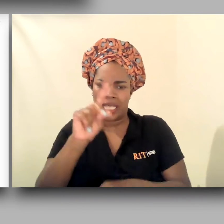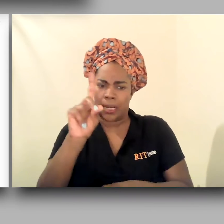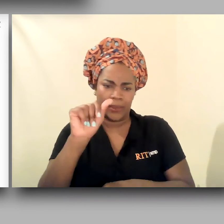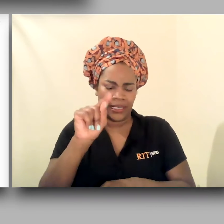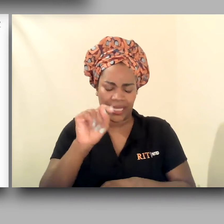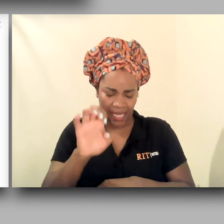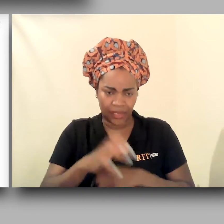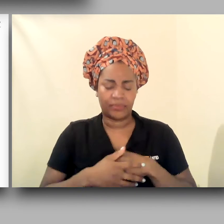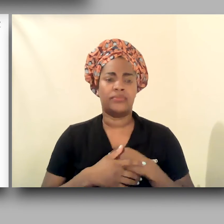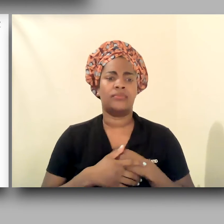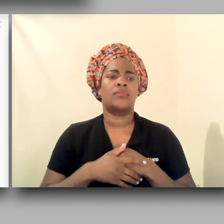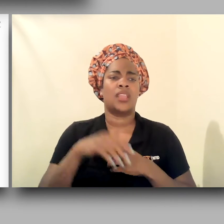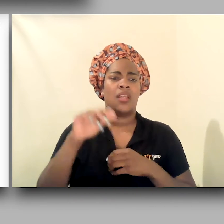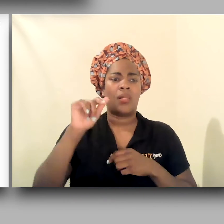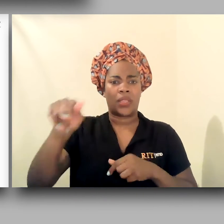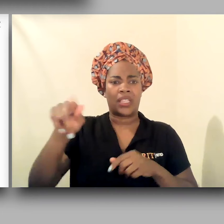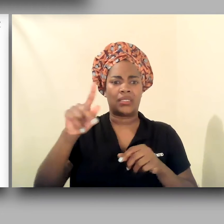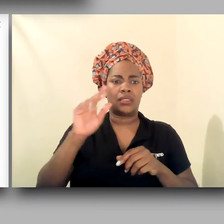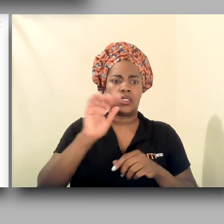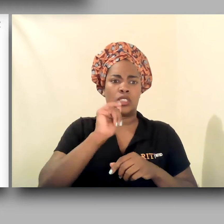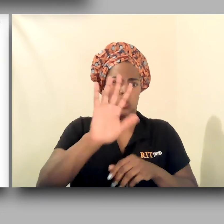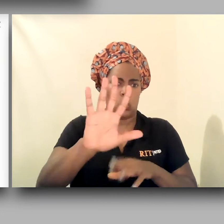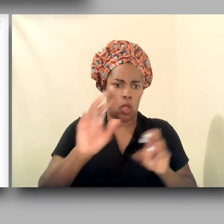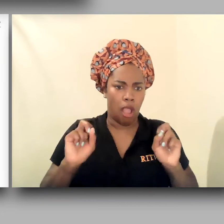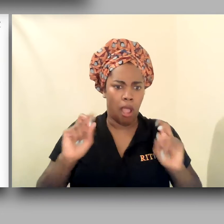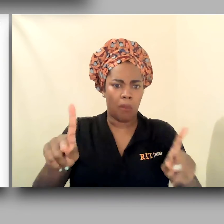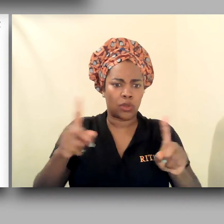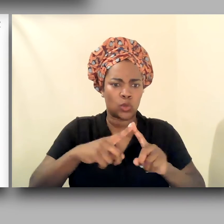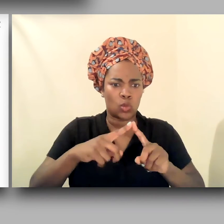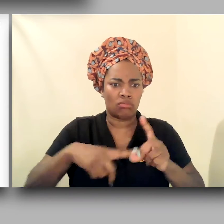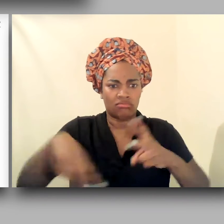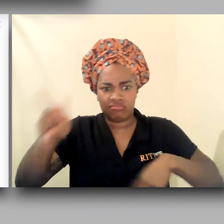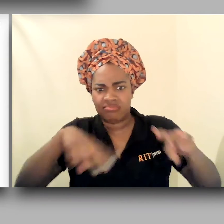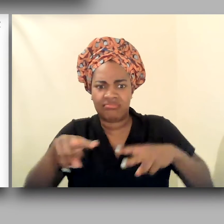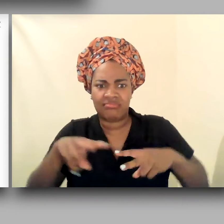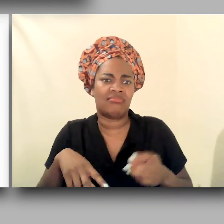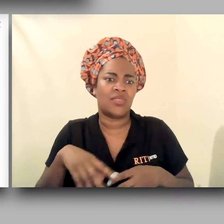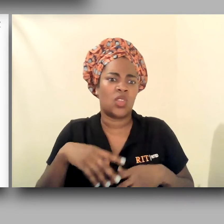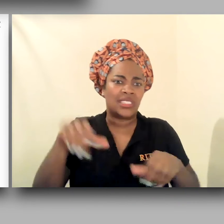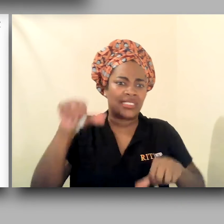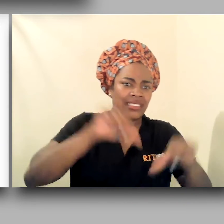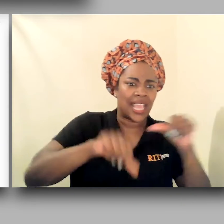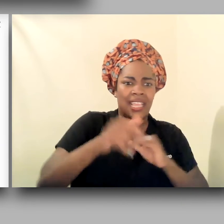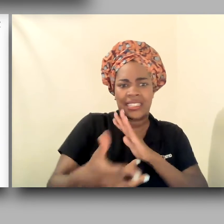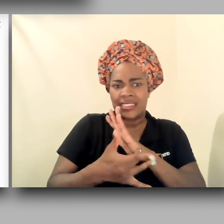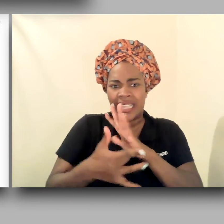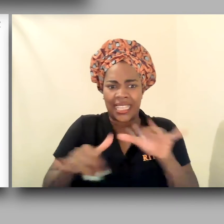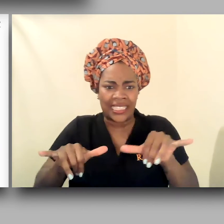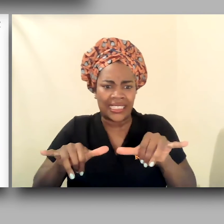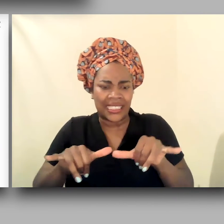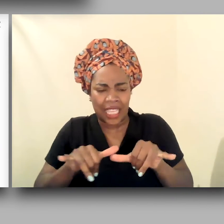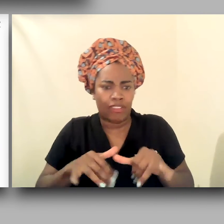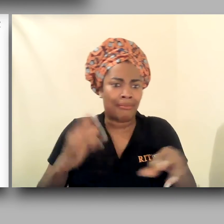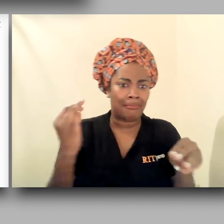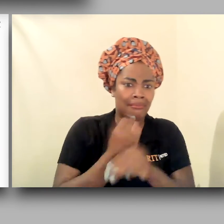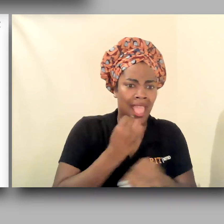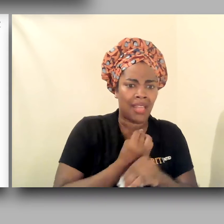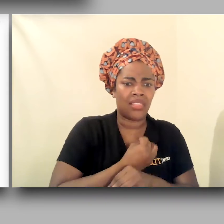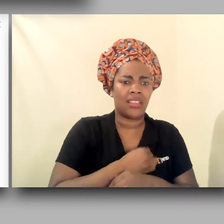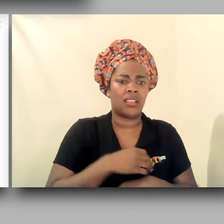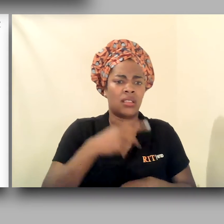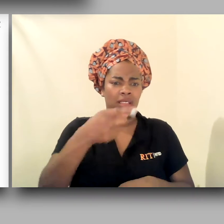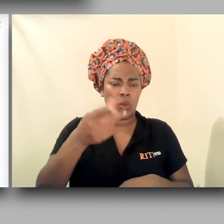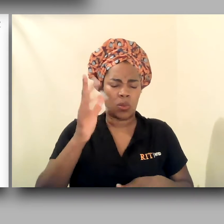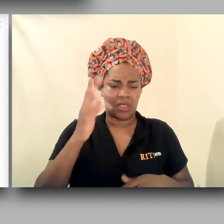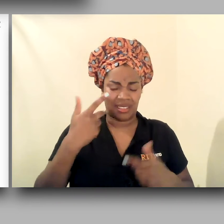This is your opportunity to see the science and technology and engineering and math that we have here on campus. If you really have no